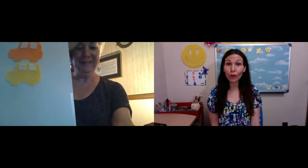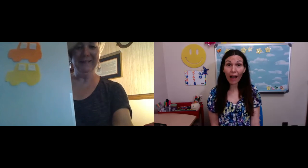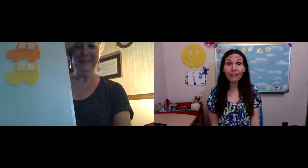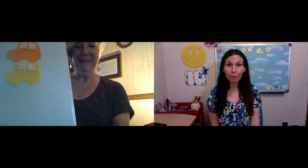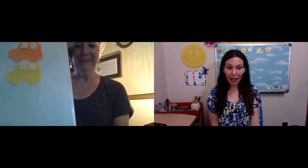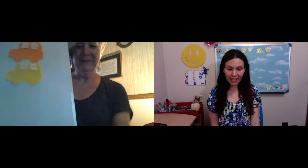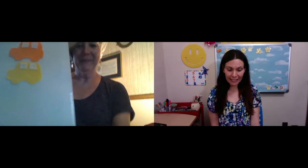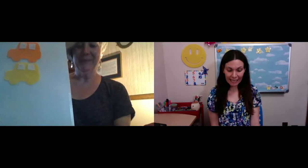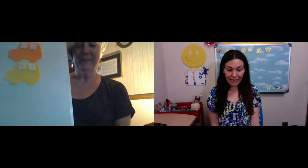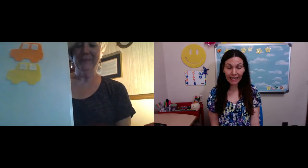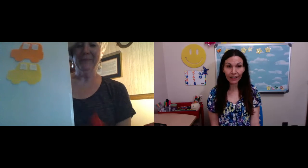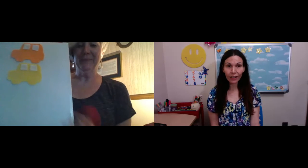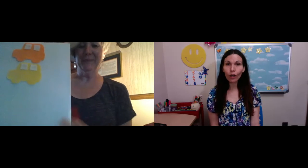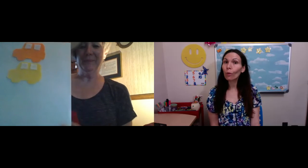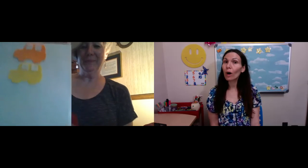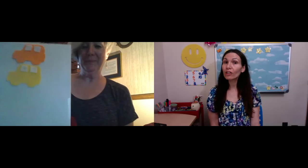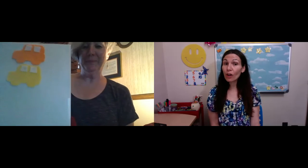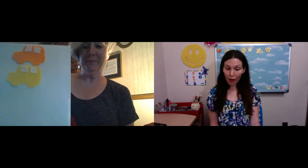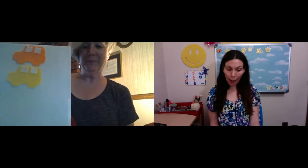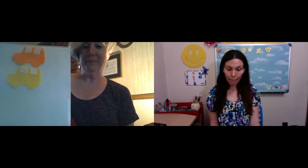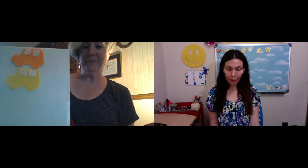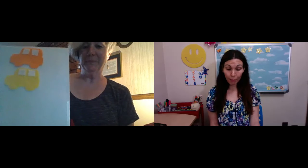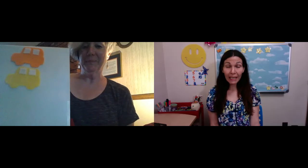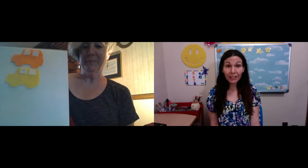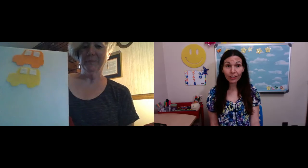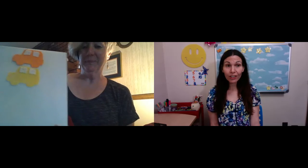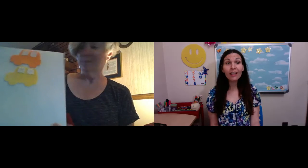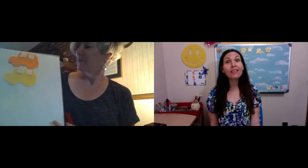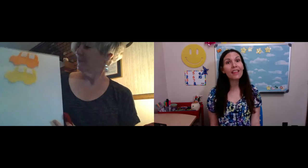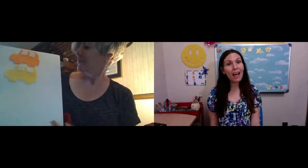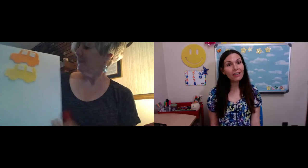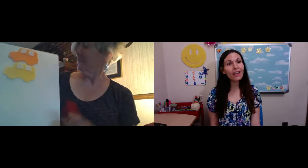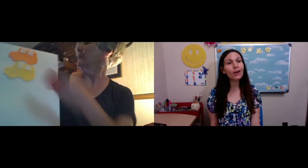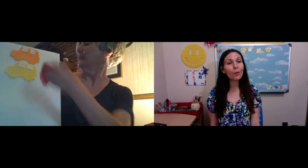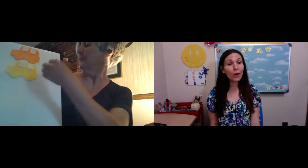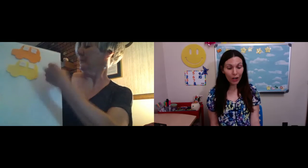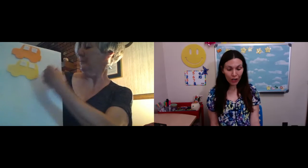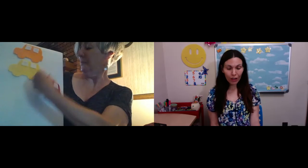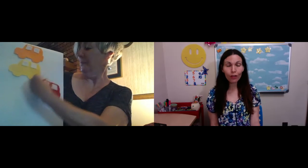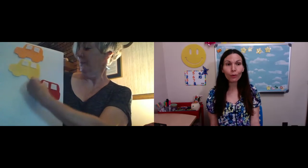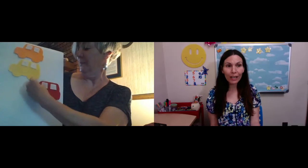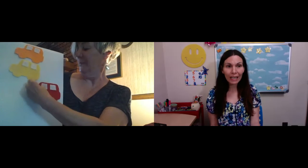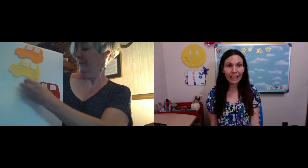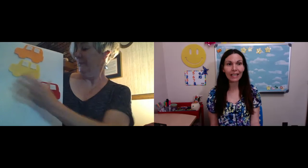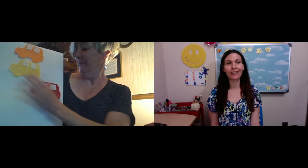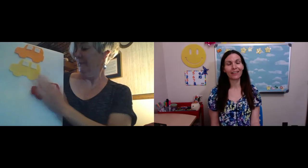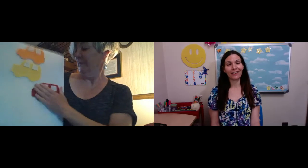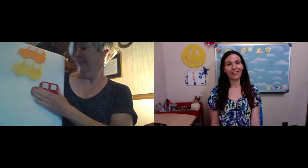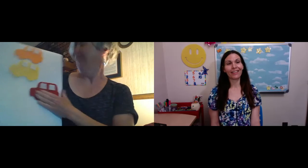cars driving by the sea. One drove up the beach, Then there were